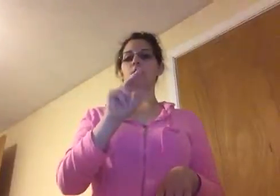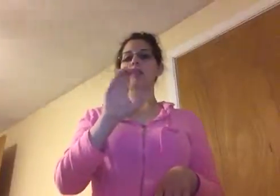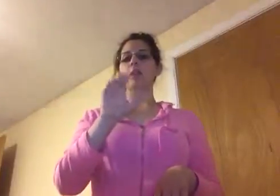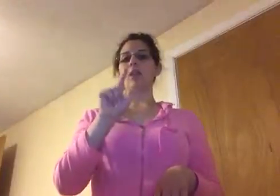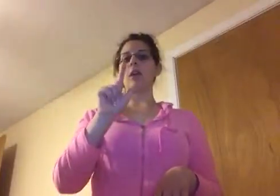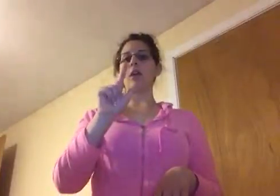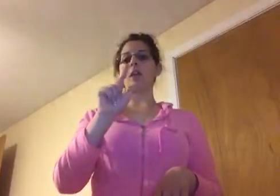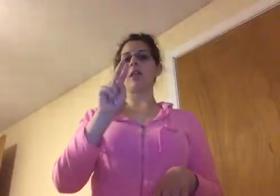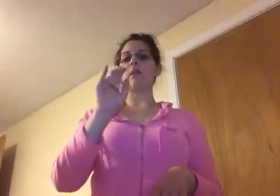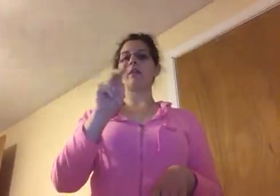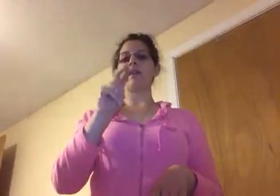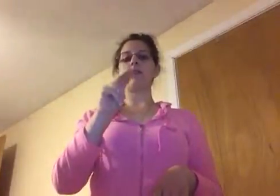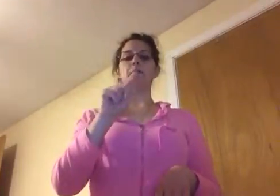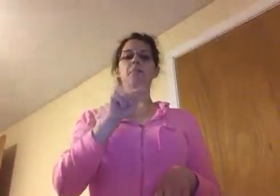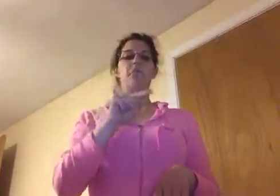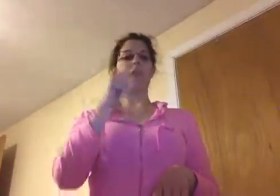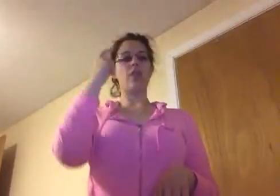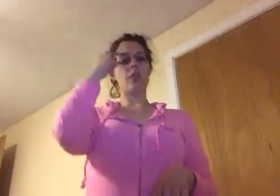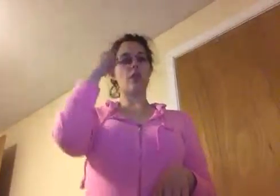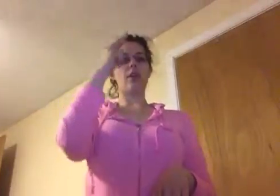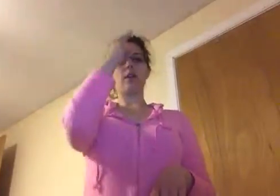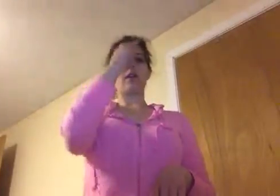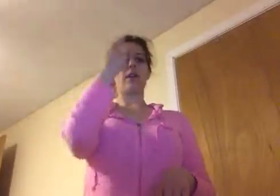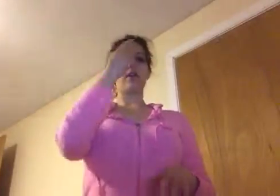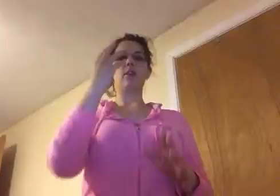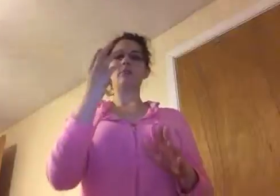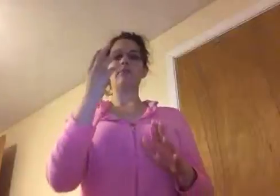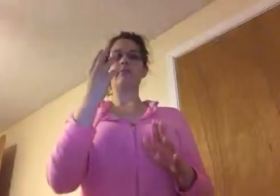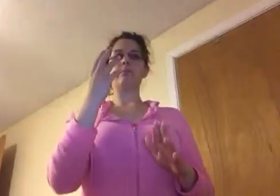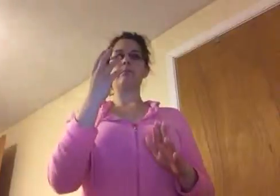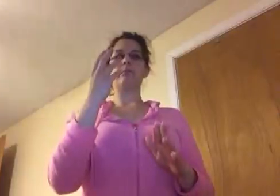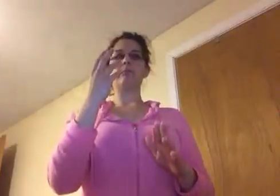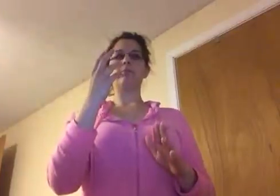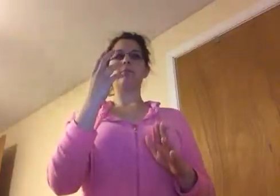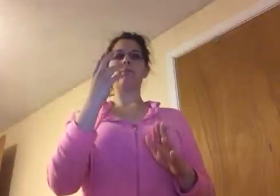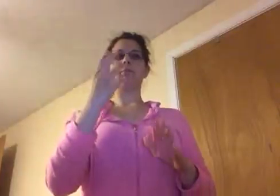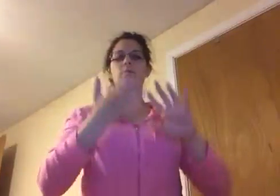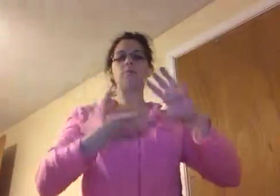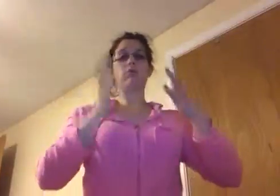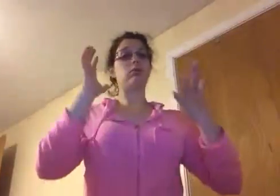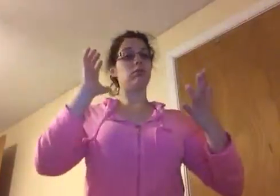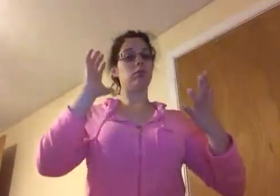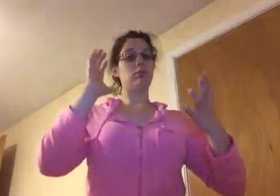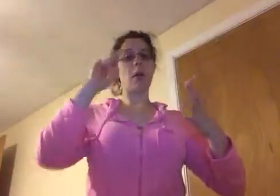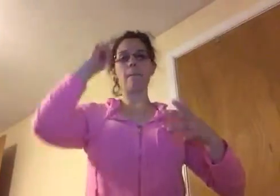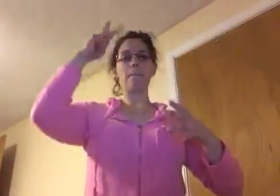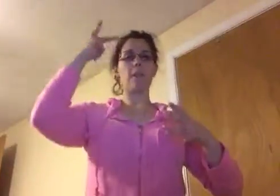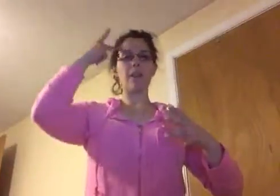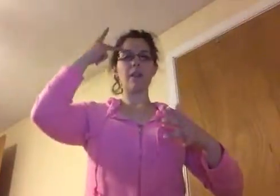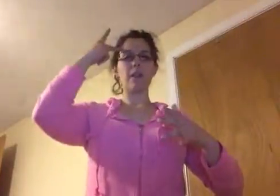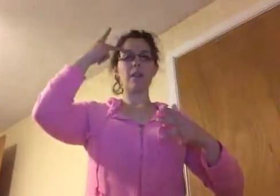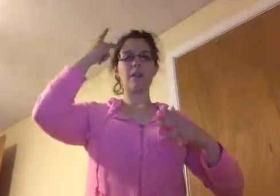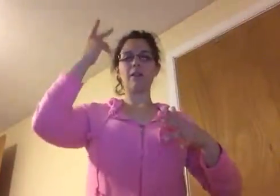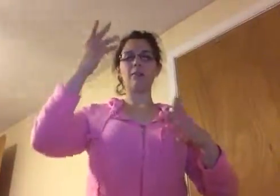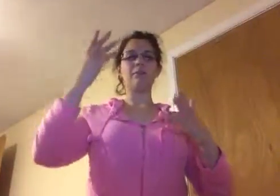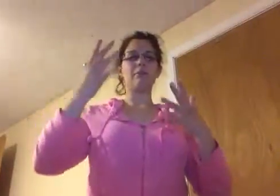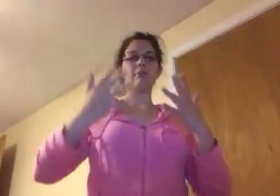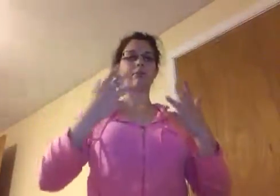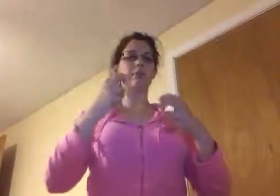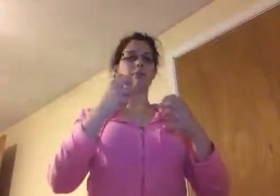corrupt, and much too large, and much too institutionalized, much too political, and he had a